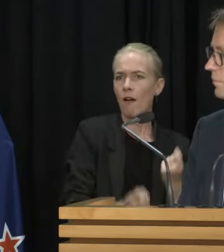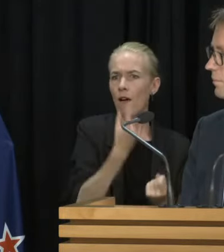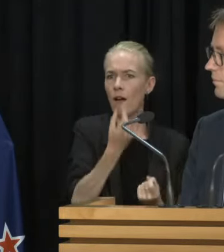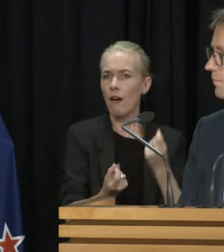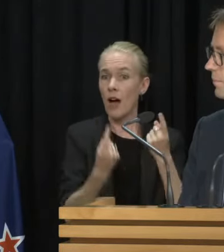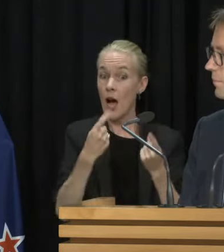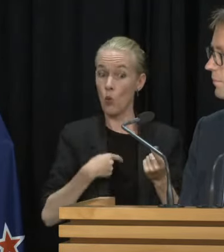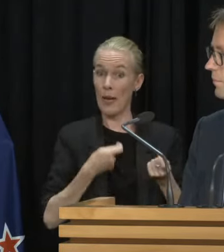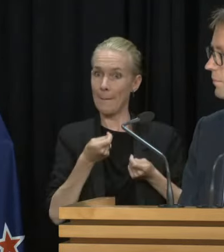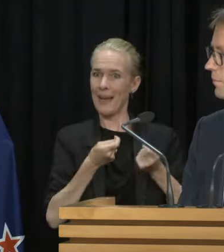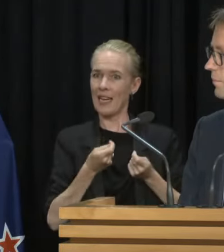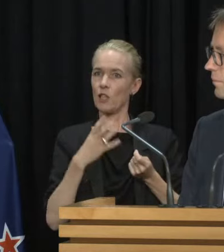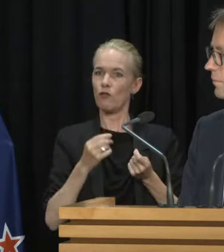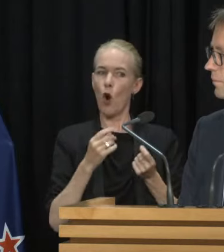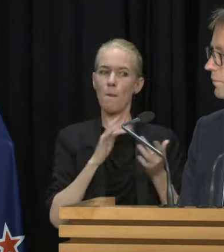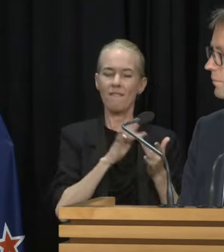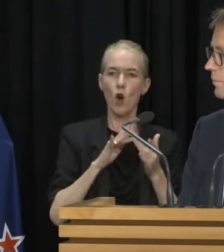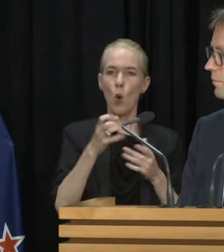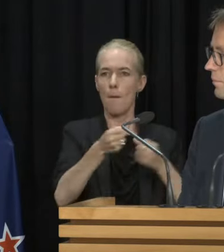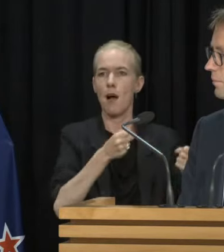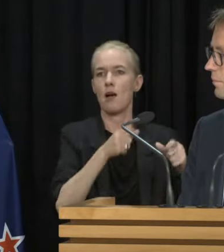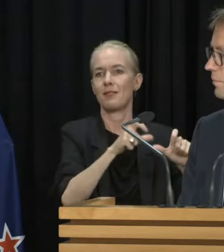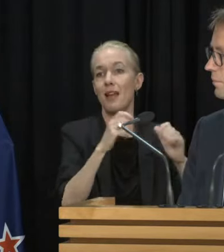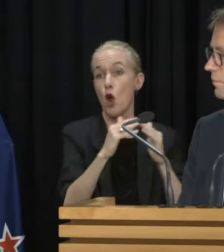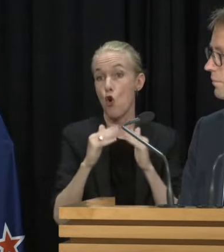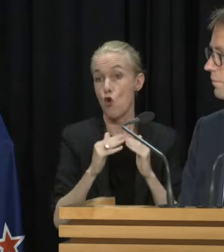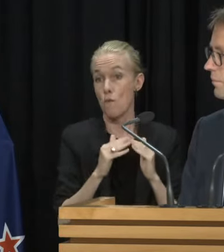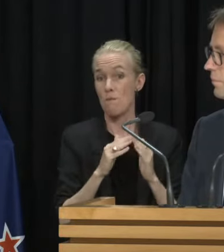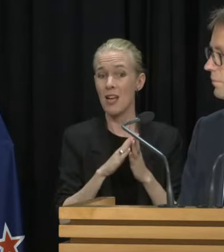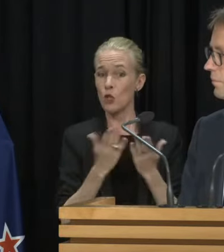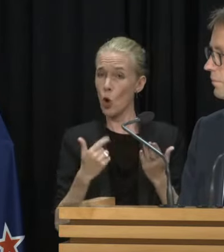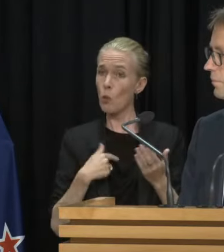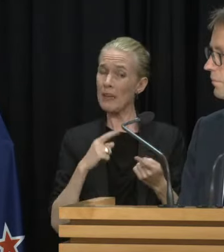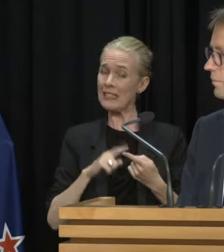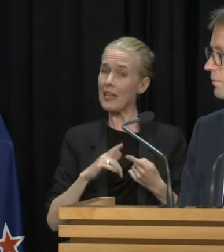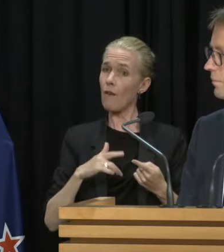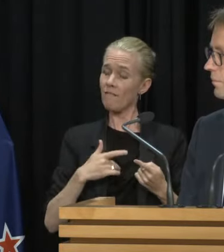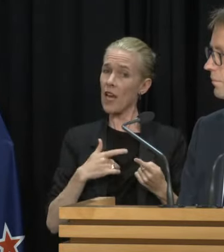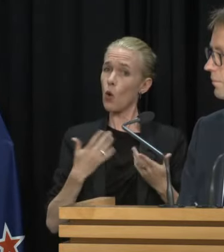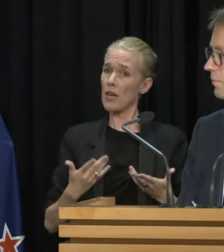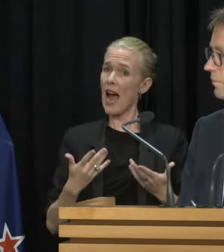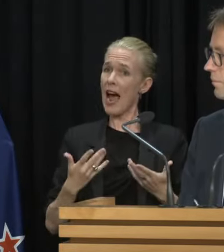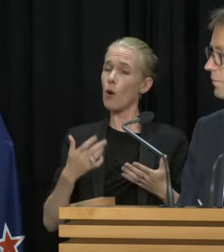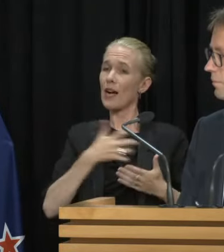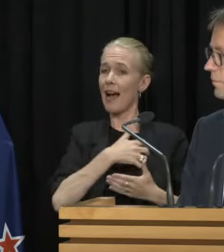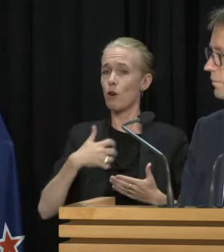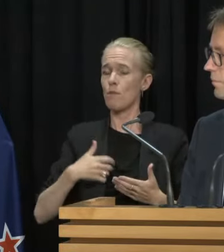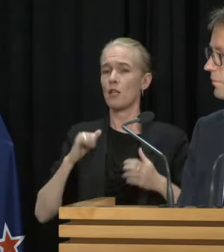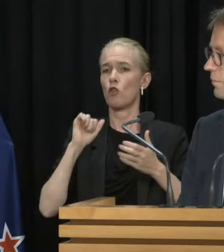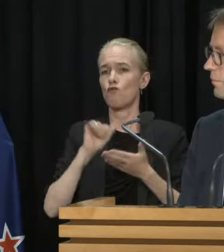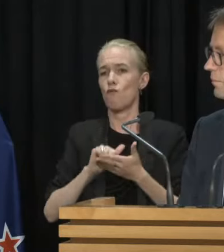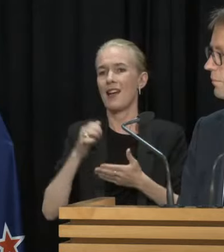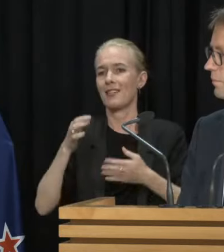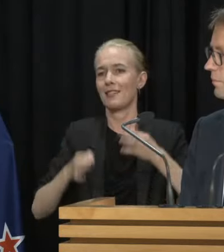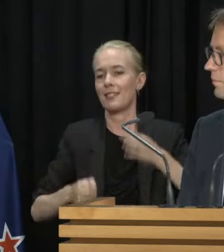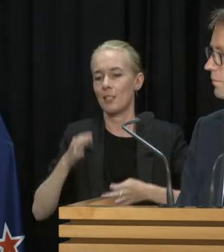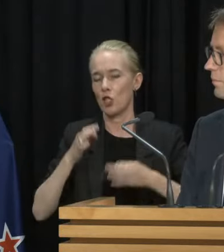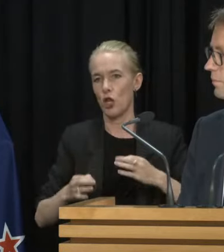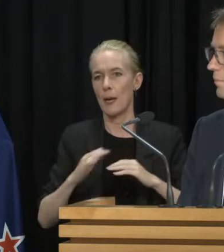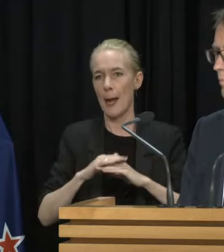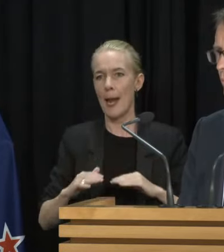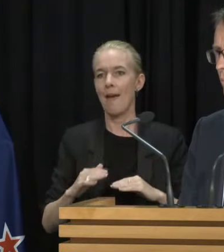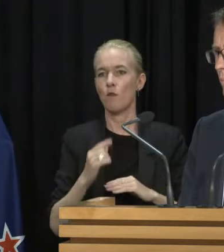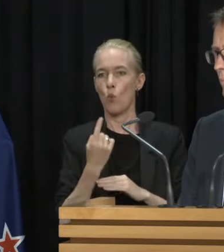tracing systems. So I haven't seen anything at this point that suggests that we won't be able to manage this within our existing contact